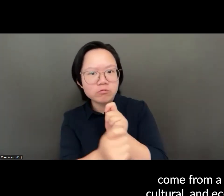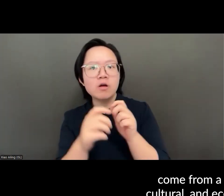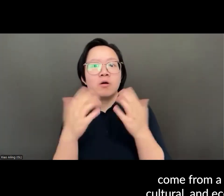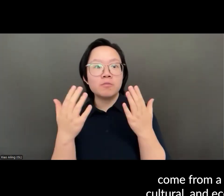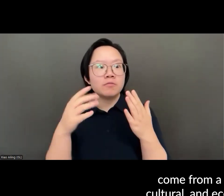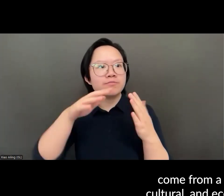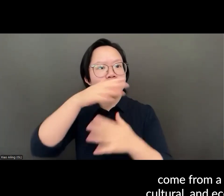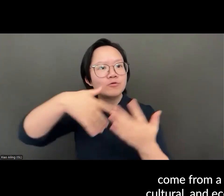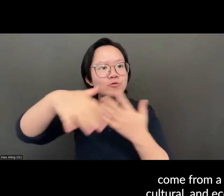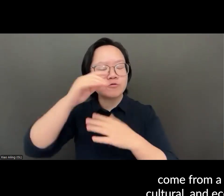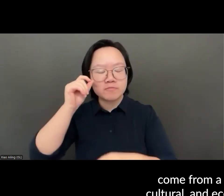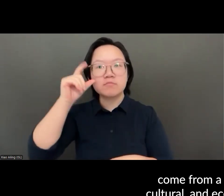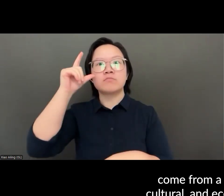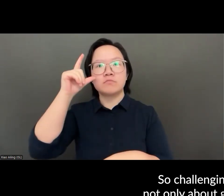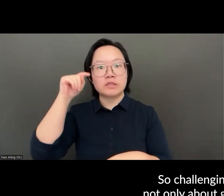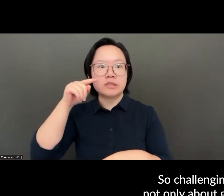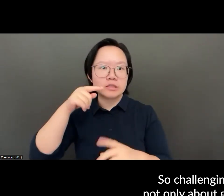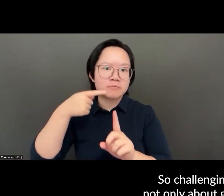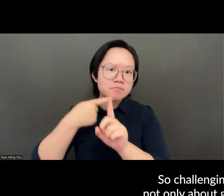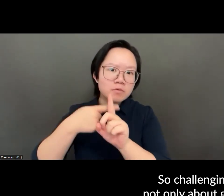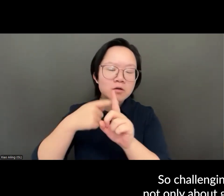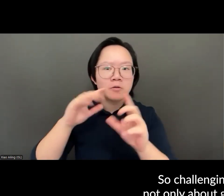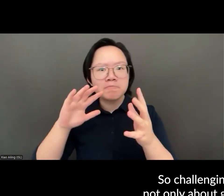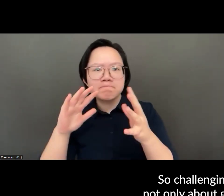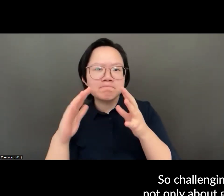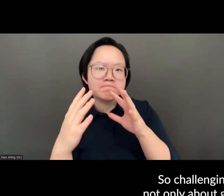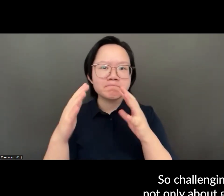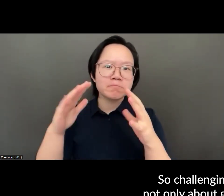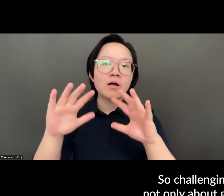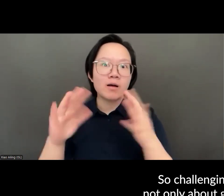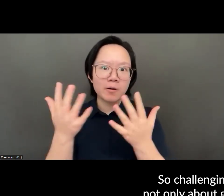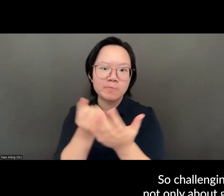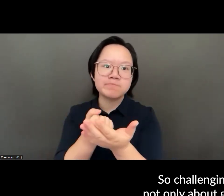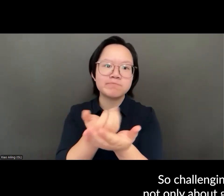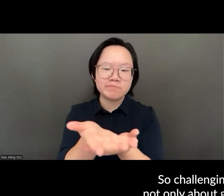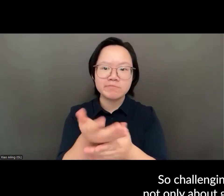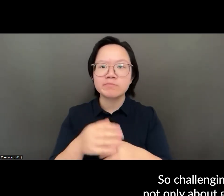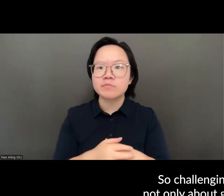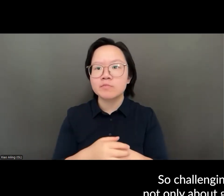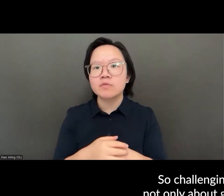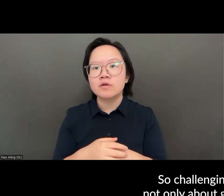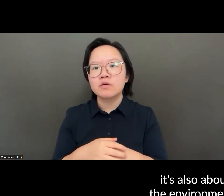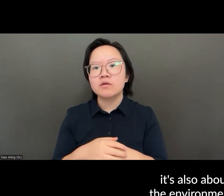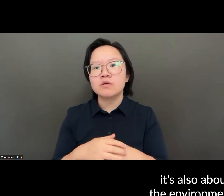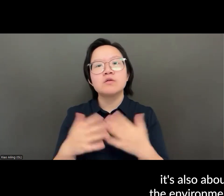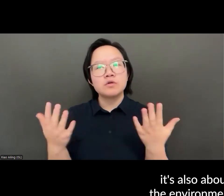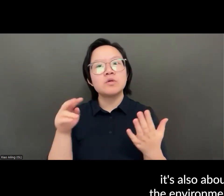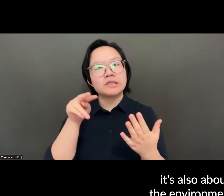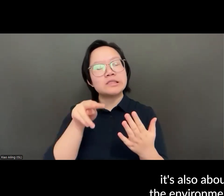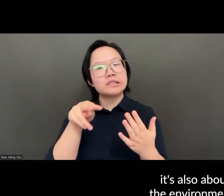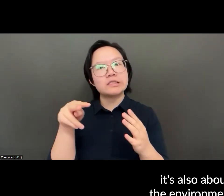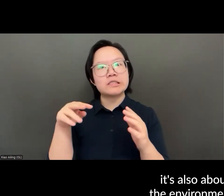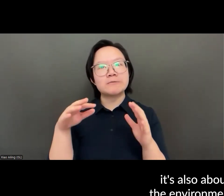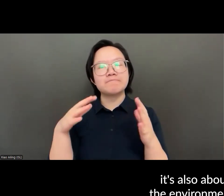social, cultural, and economic factors. So, challenging attitude is not only about giving messages, it's also